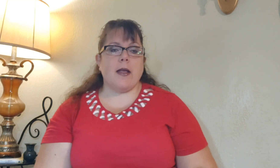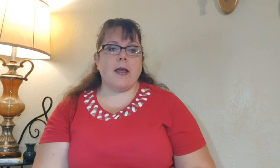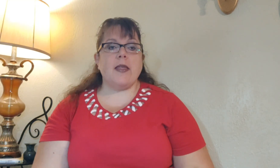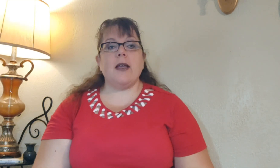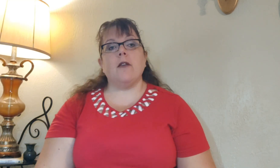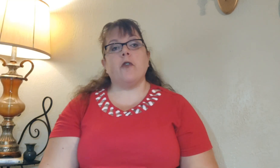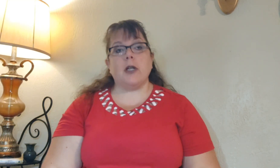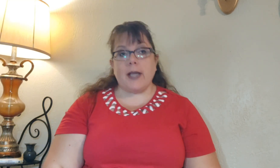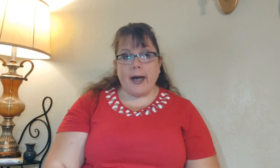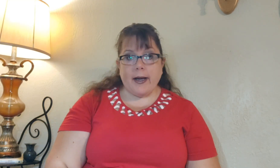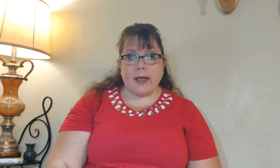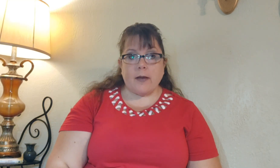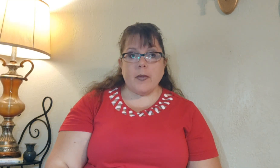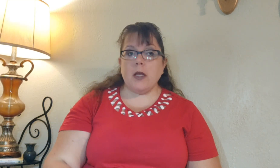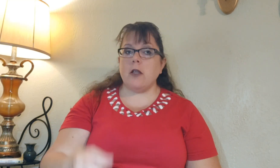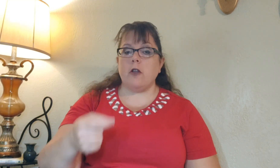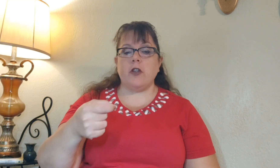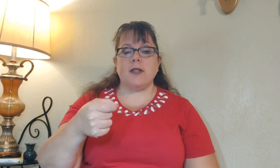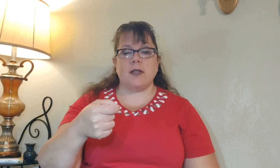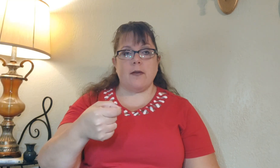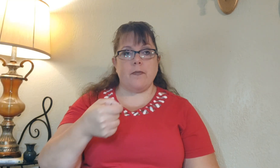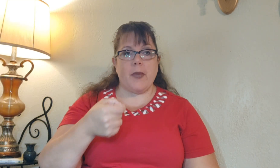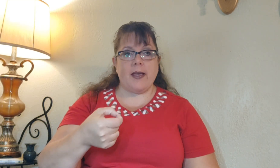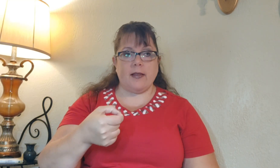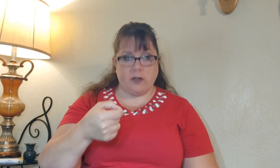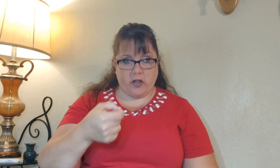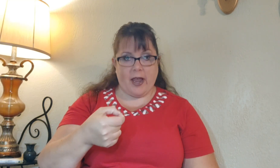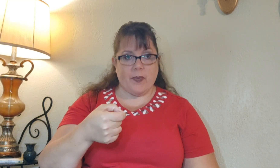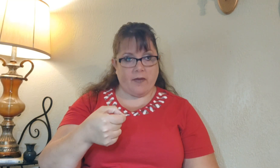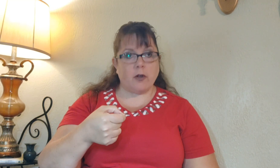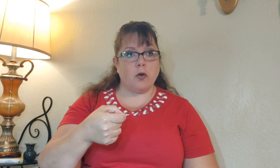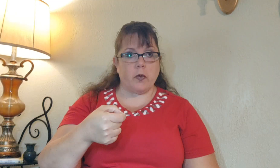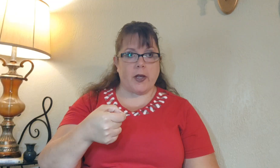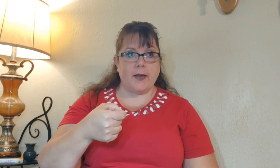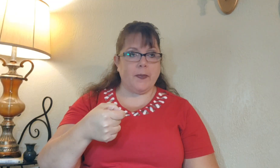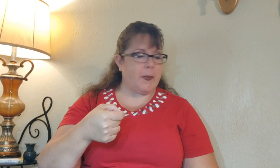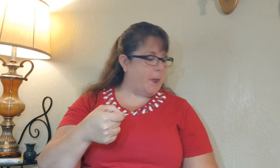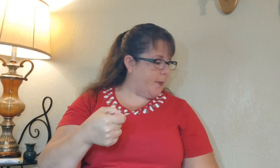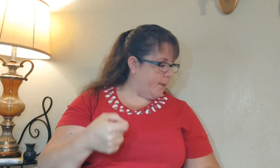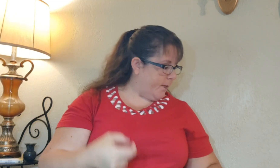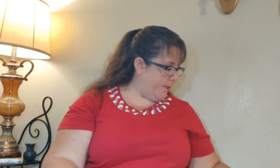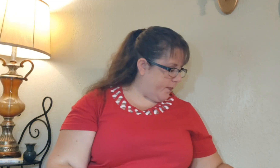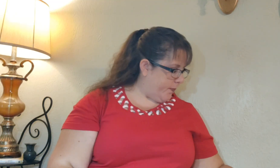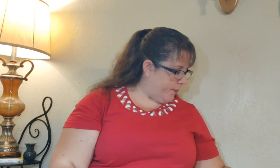And then for dime, you just make the shape of a coin.